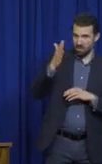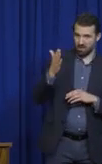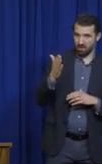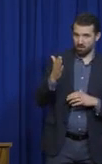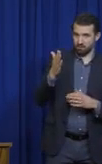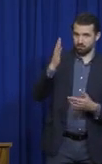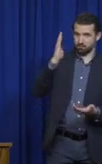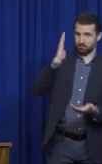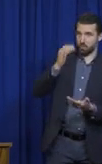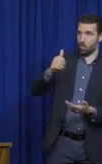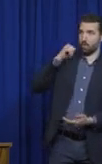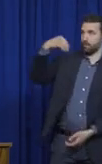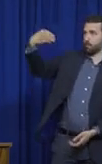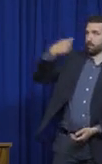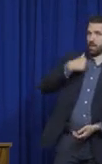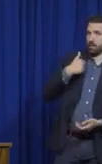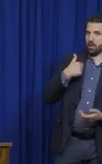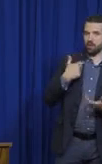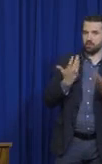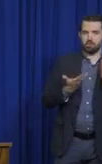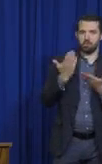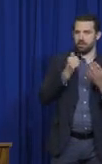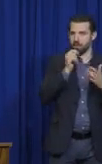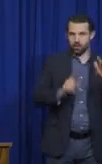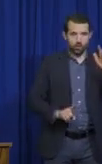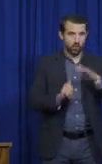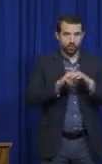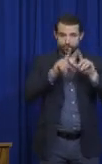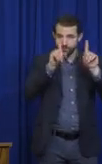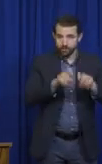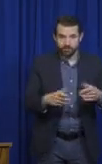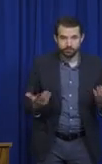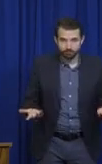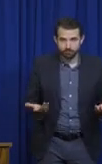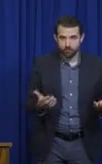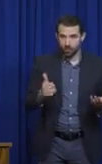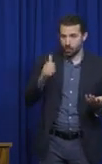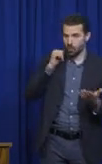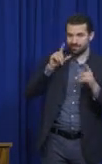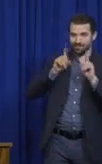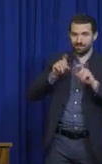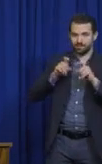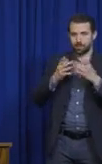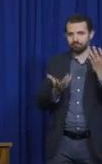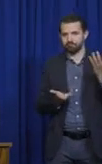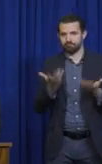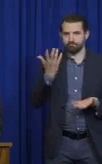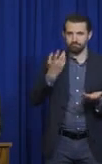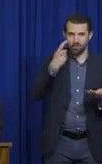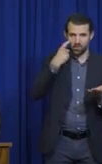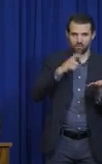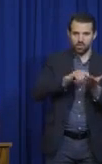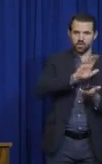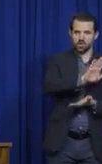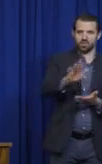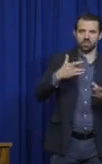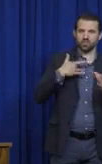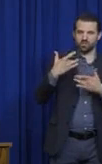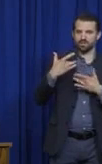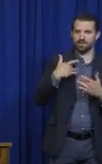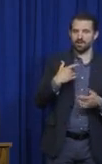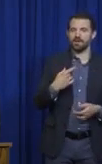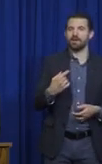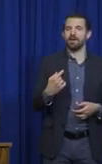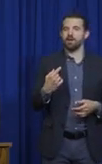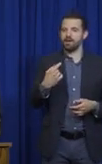up or they may refuse testing out of that concern. Recognizing that concern, Kara, I actually personally spoke with Commissioner